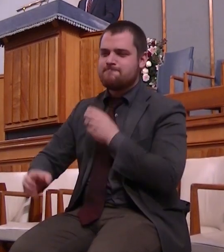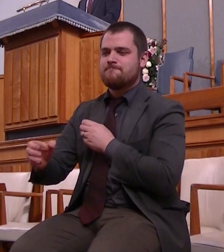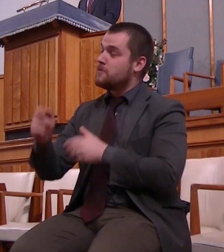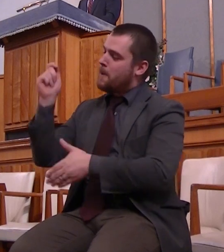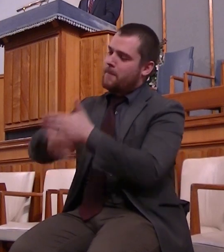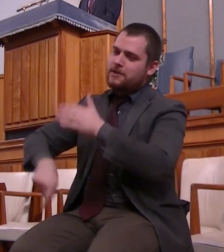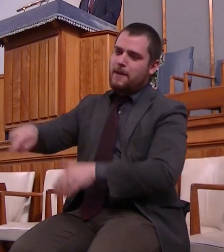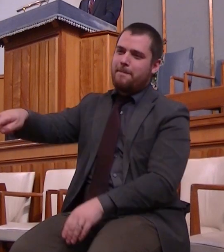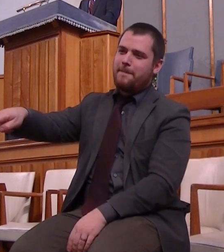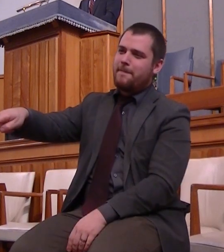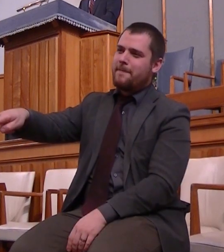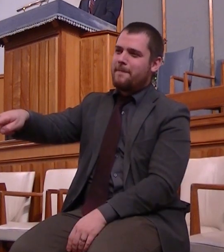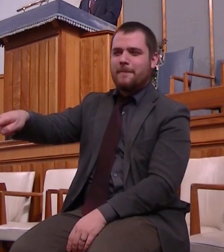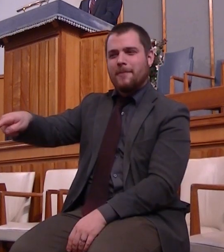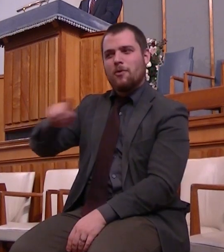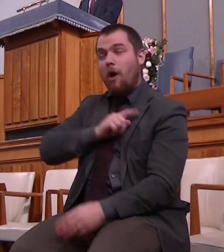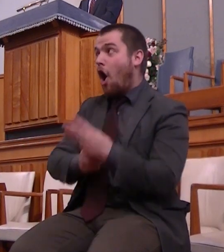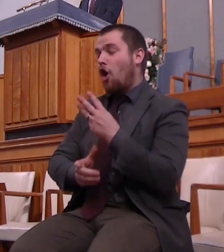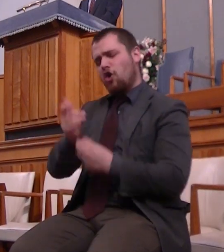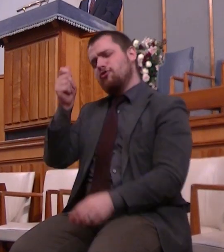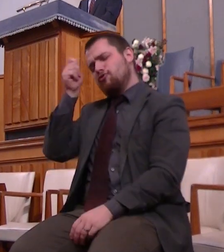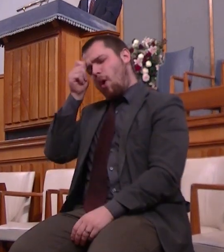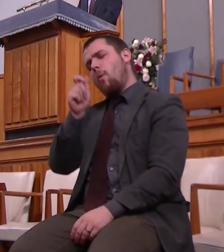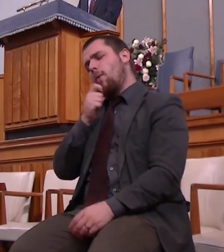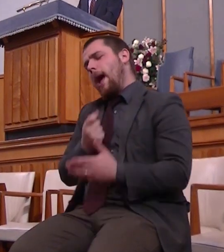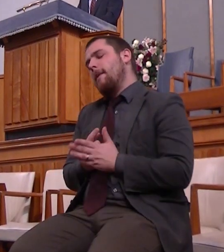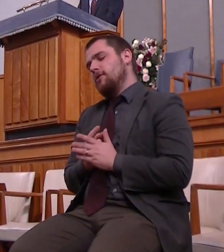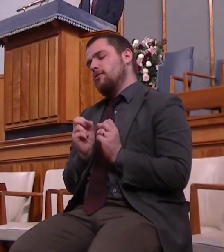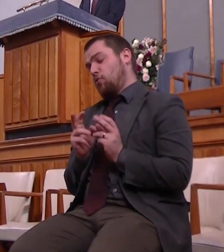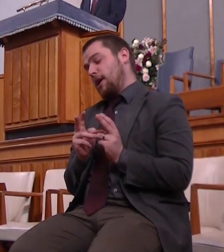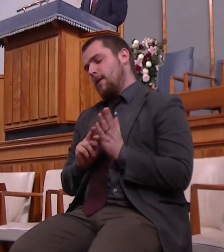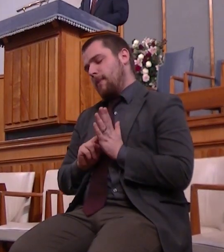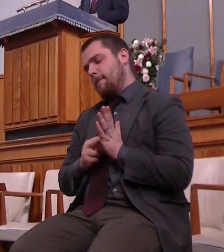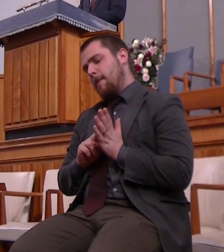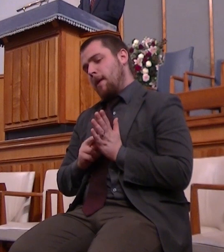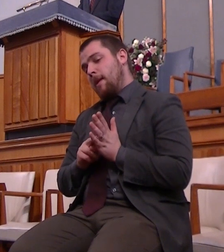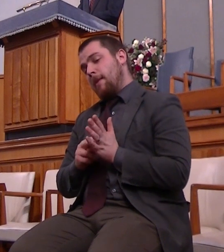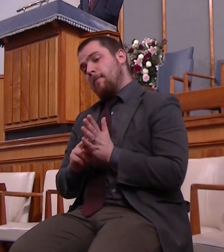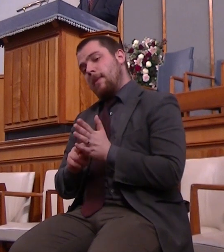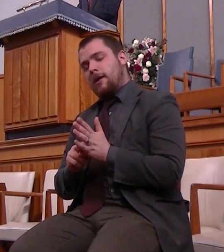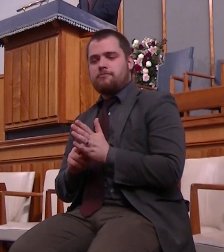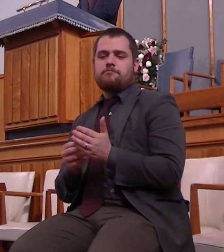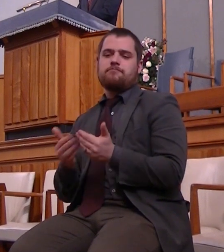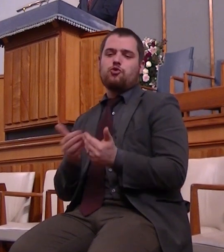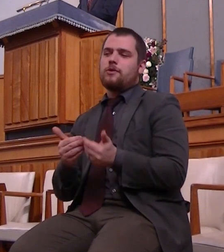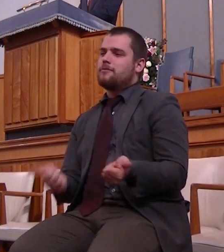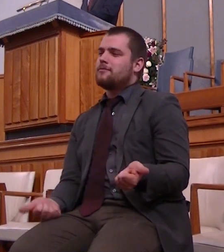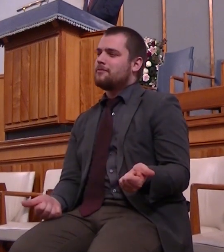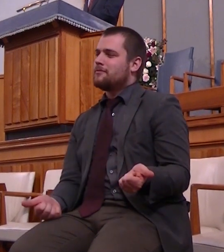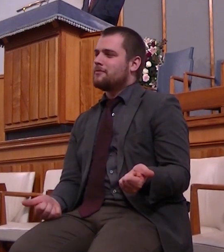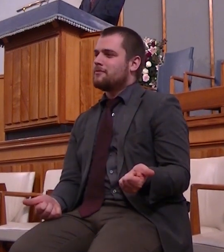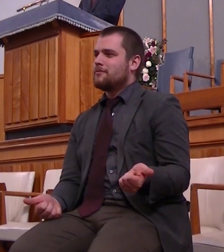Spirit in their hearts. God knew the fall, he knew what he would do. He knew how he would teach the human